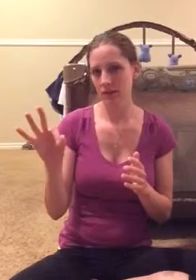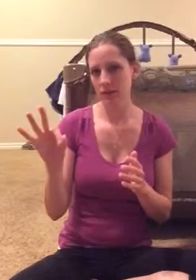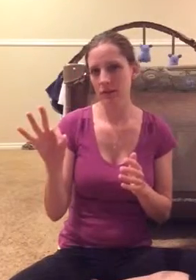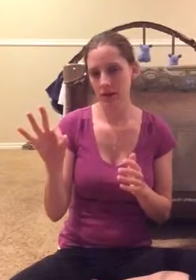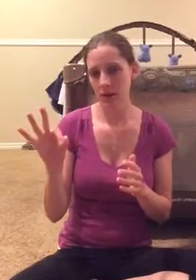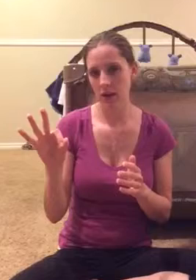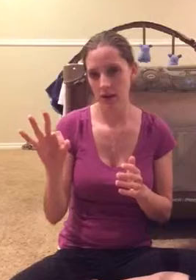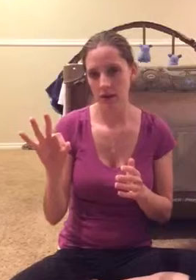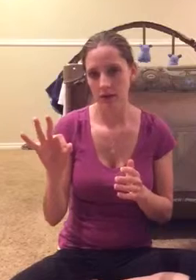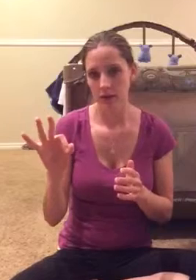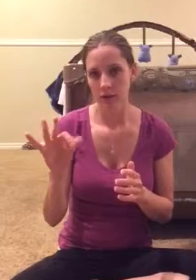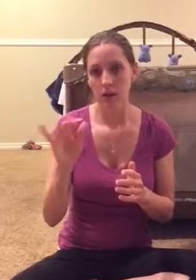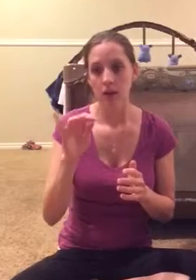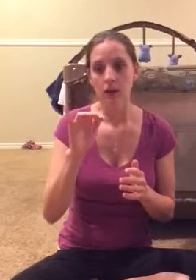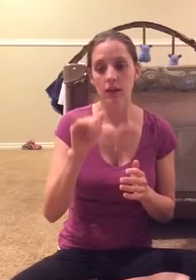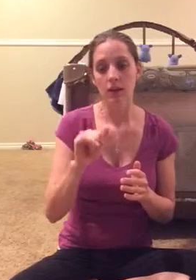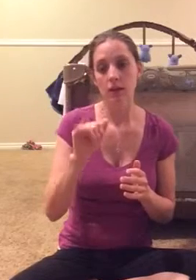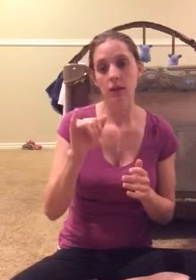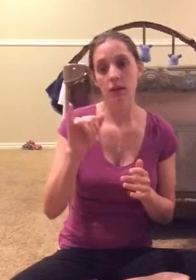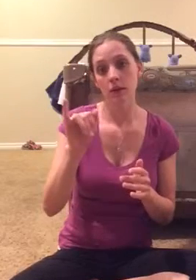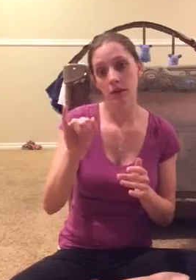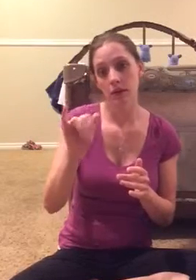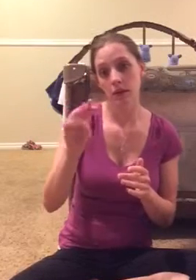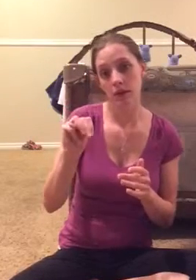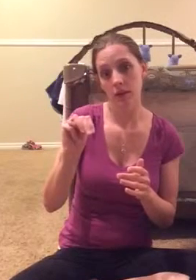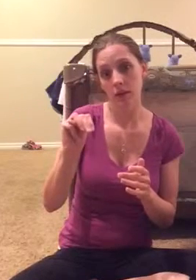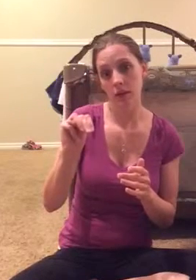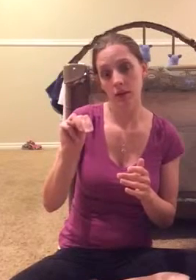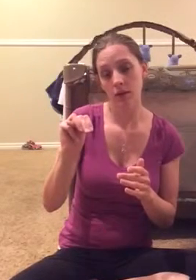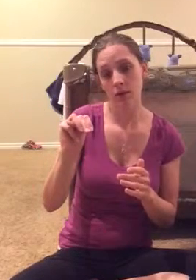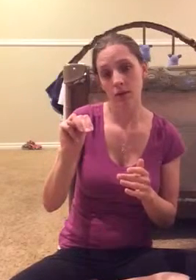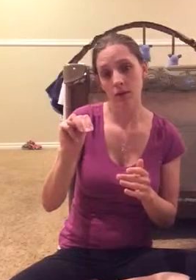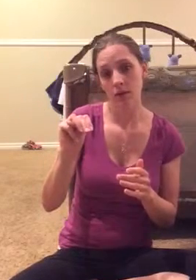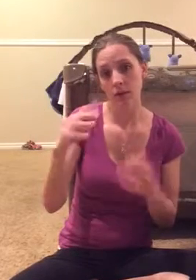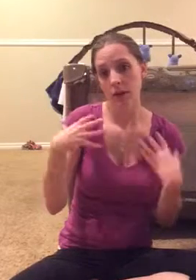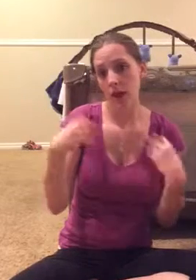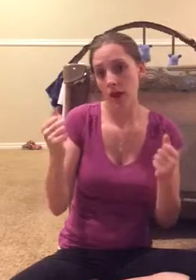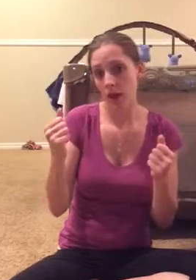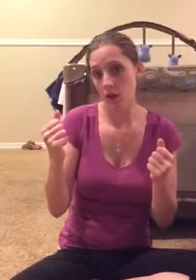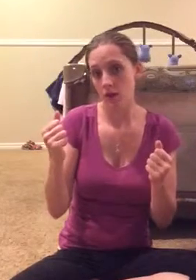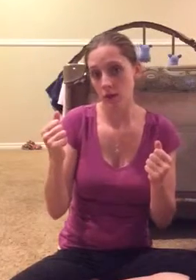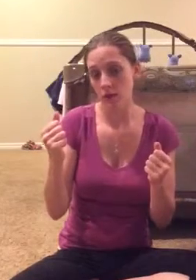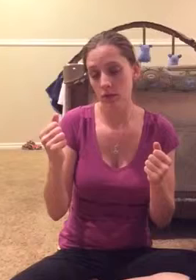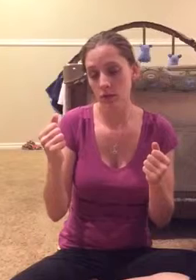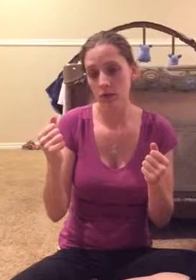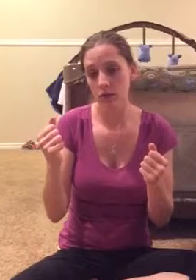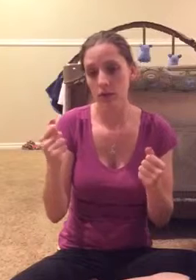Intermountain Healthcare said in a prepared statement, we all want to have a different